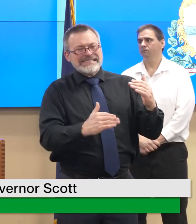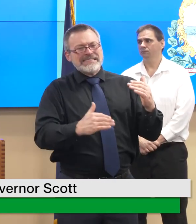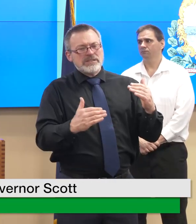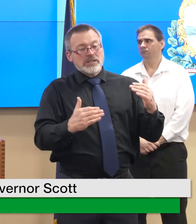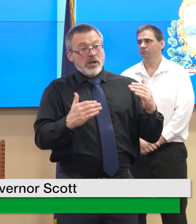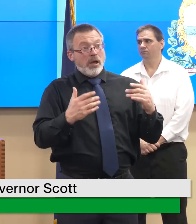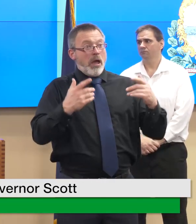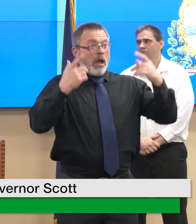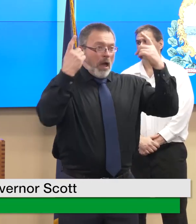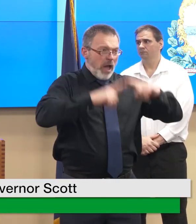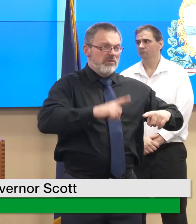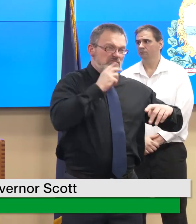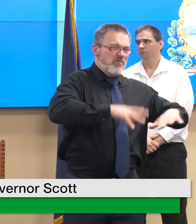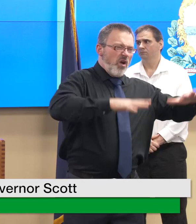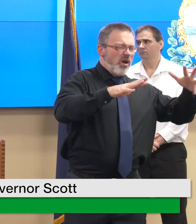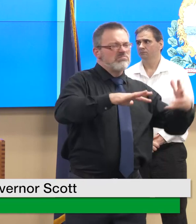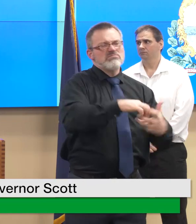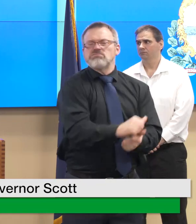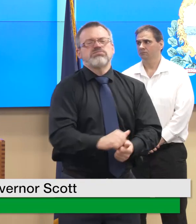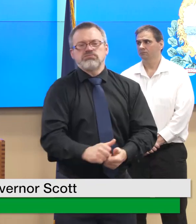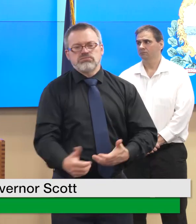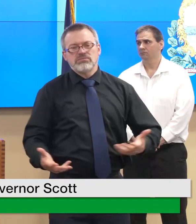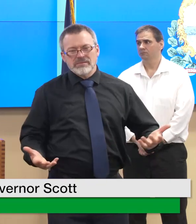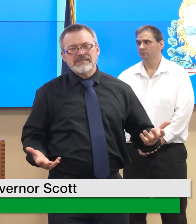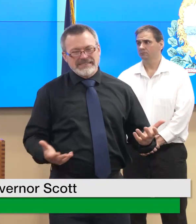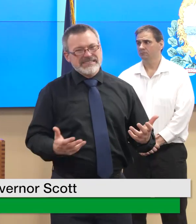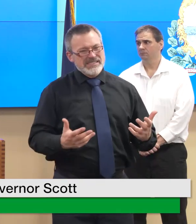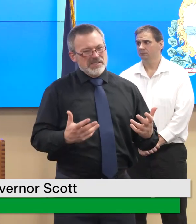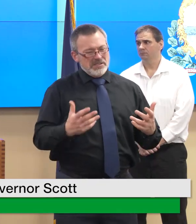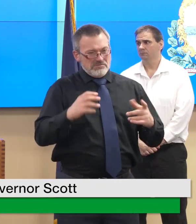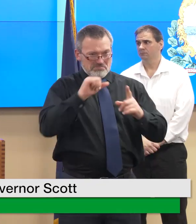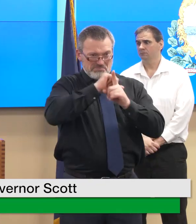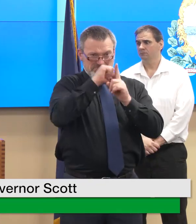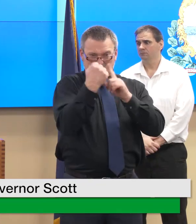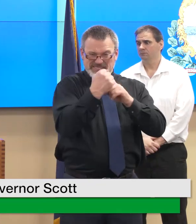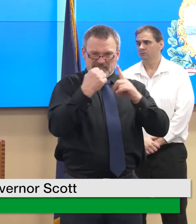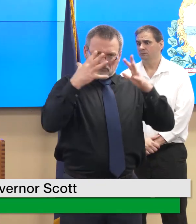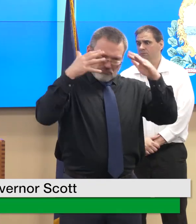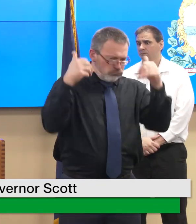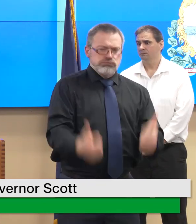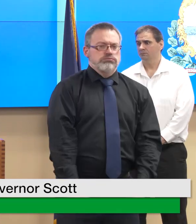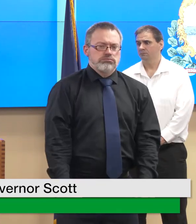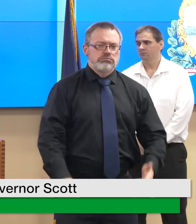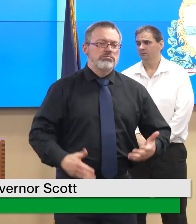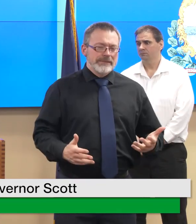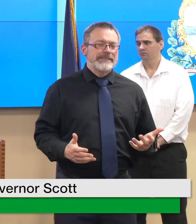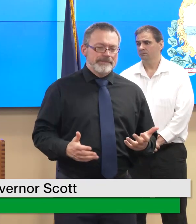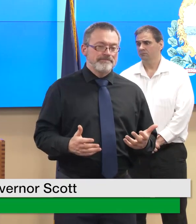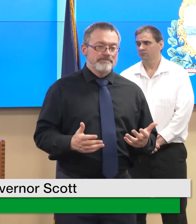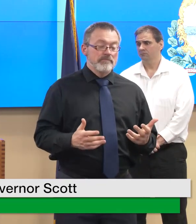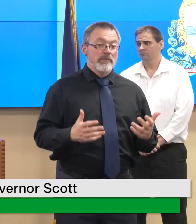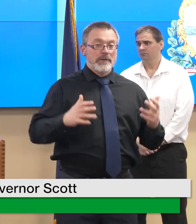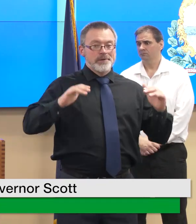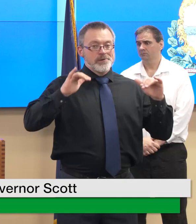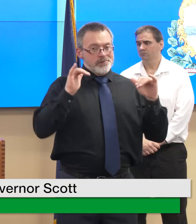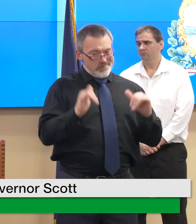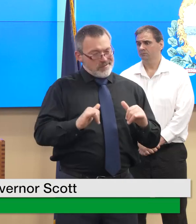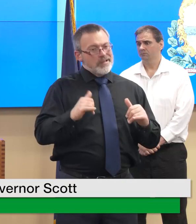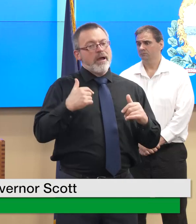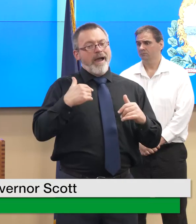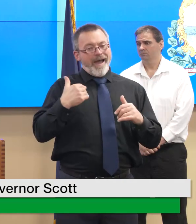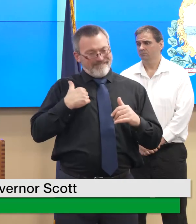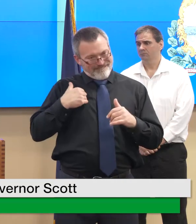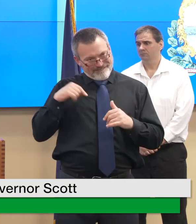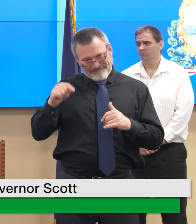event and create a hazardous situation. And so it's been an intentional working group that's identified dams